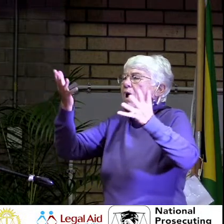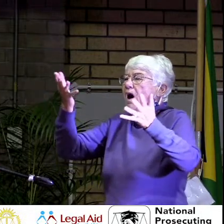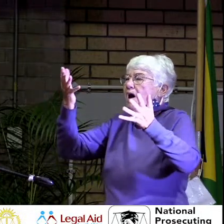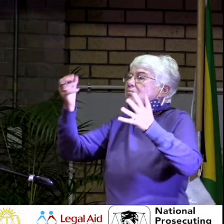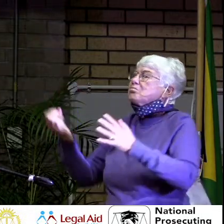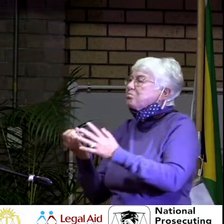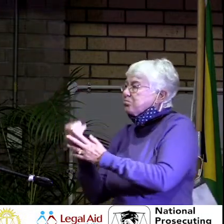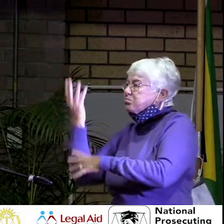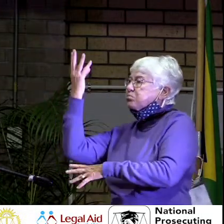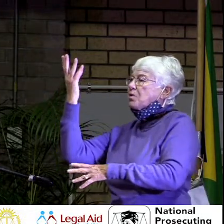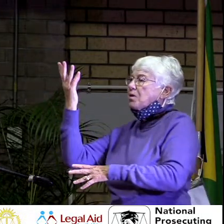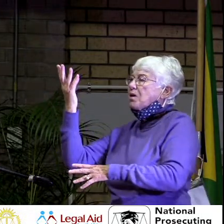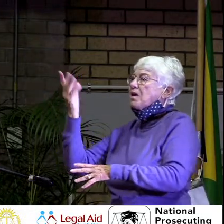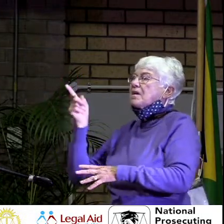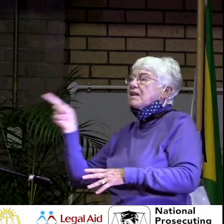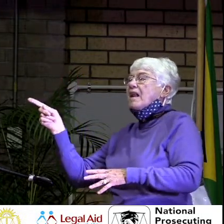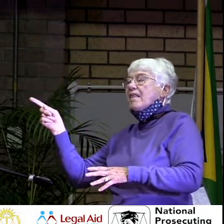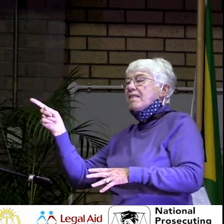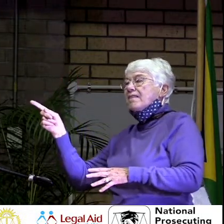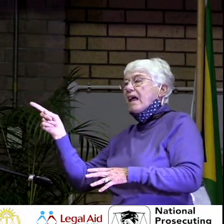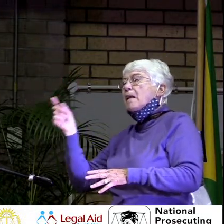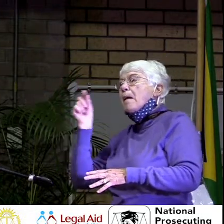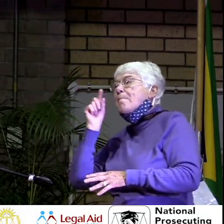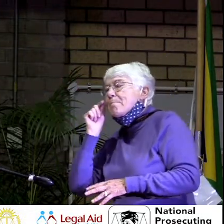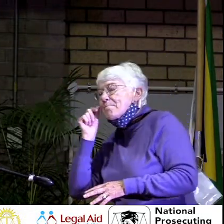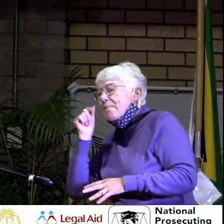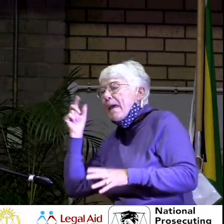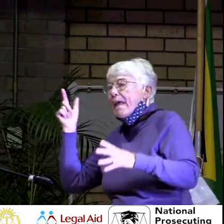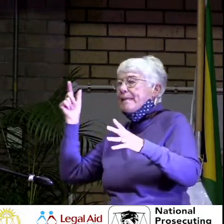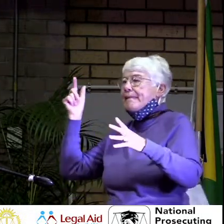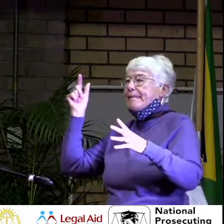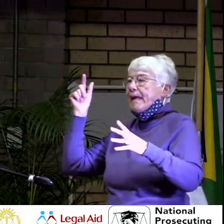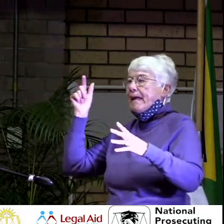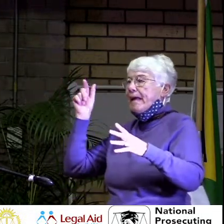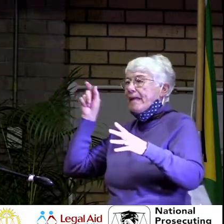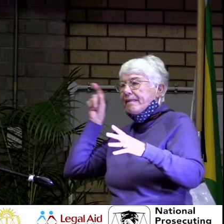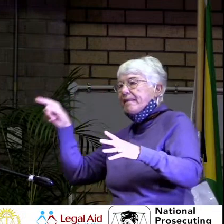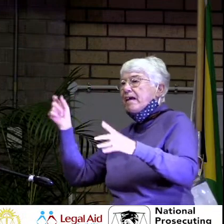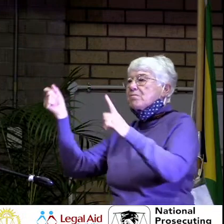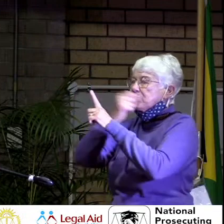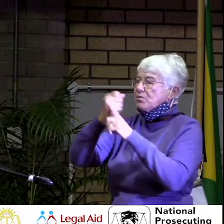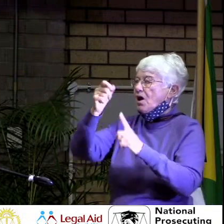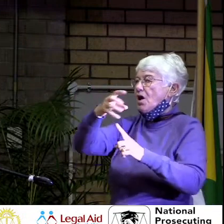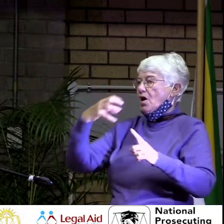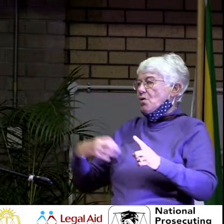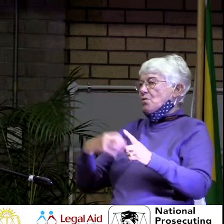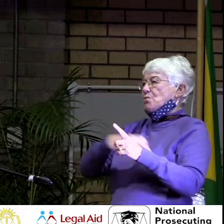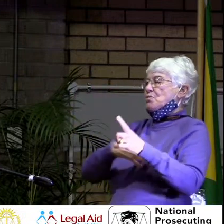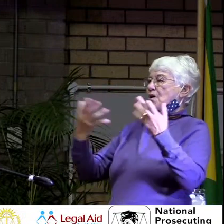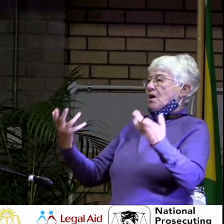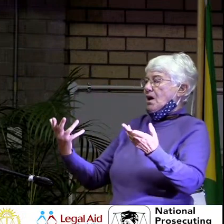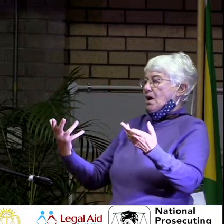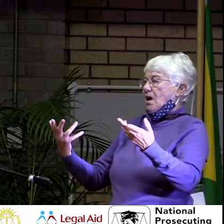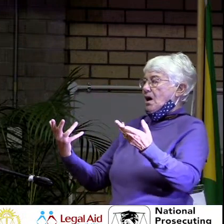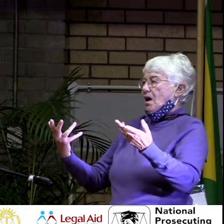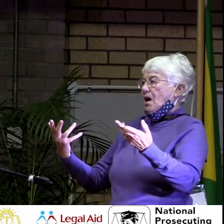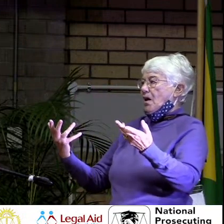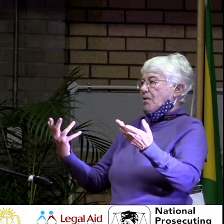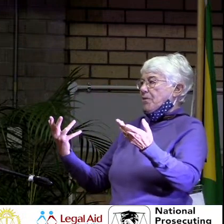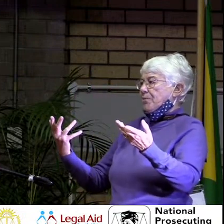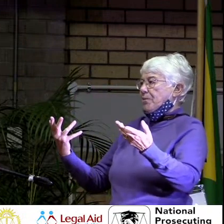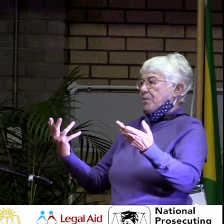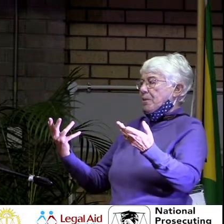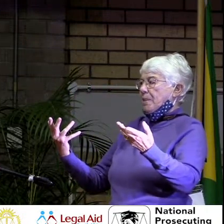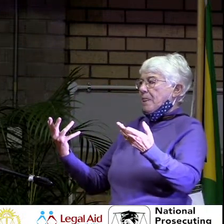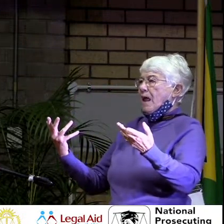We have to change the way we treat women in our homes and workplaces, and how we raise our boys. Each one of us